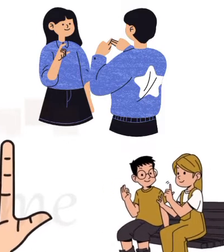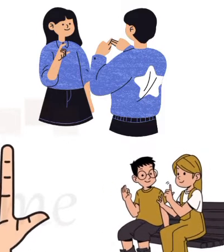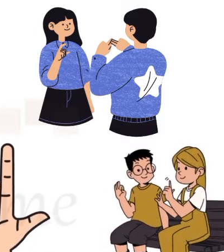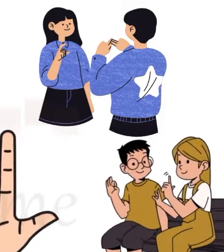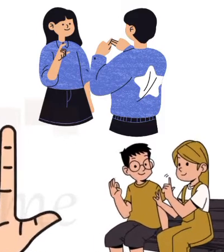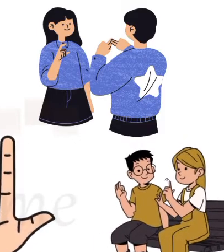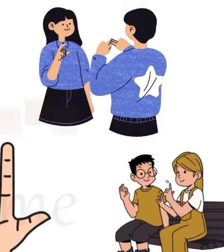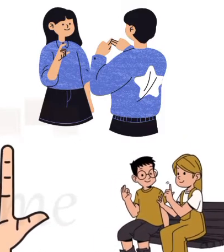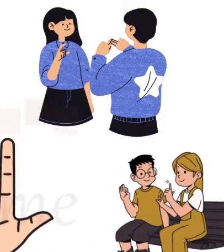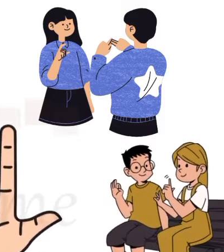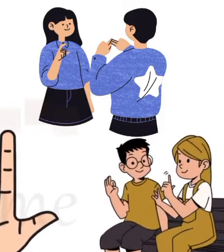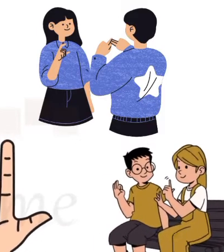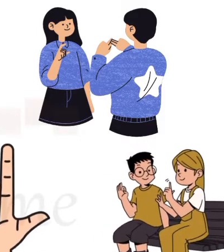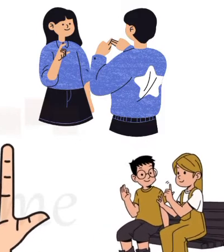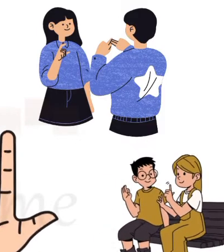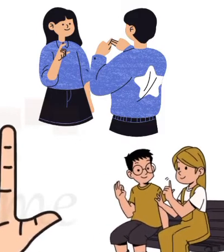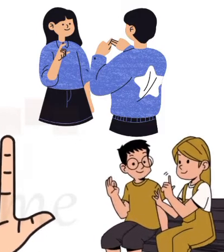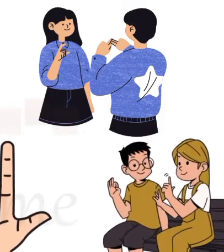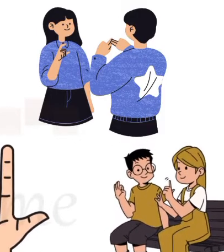L is another sign that looks like the letter.